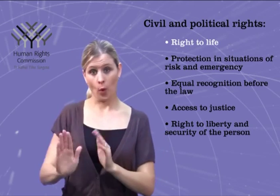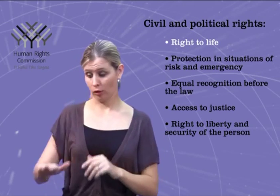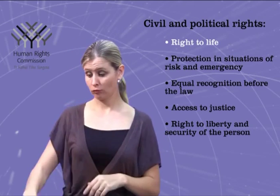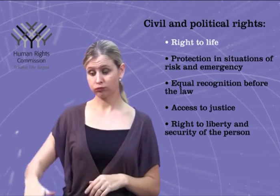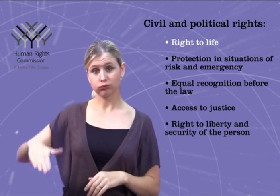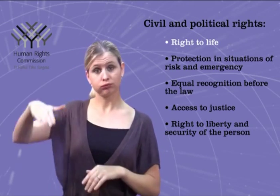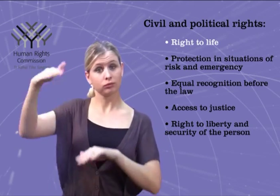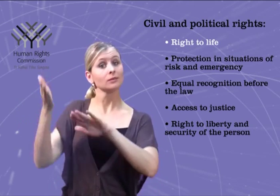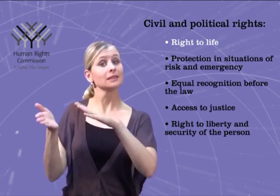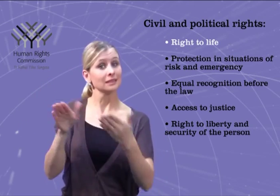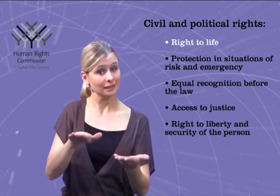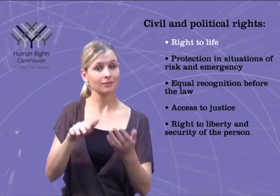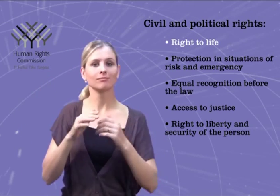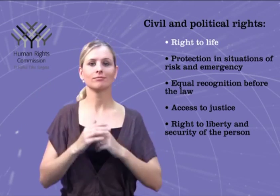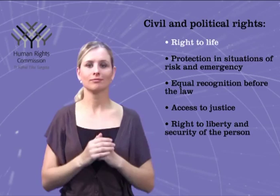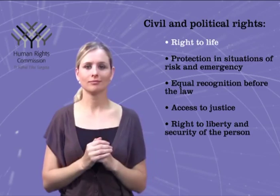the right to life,